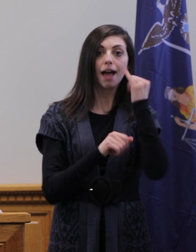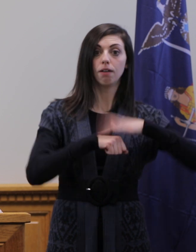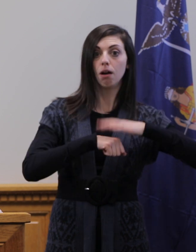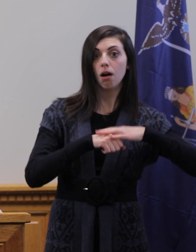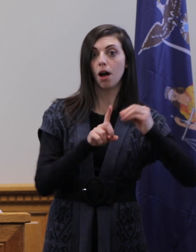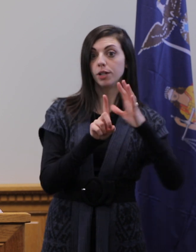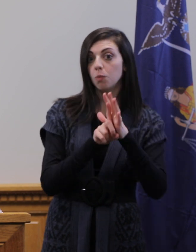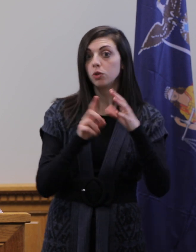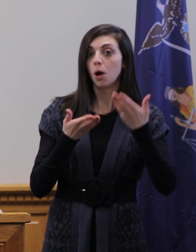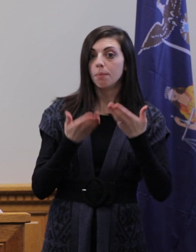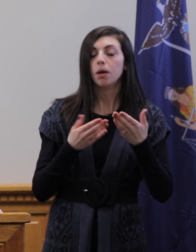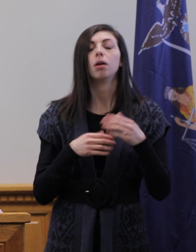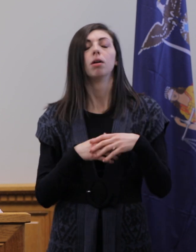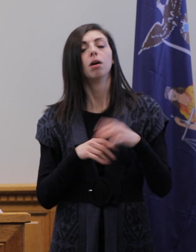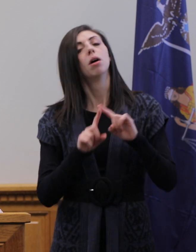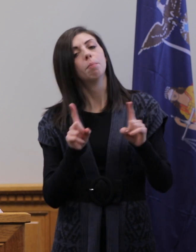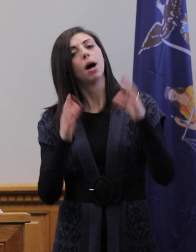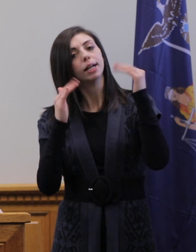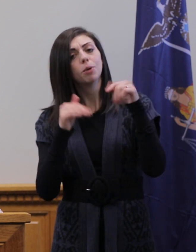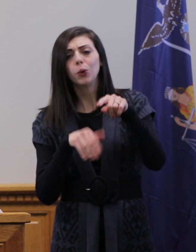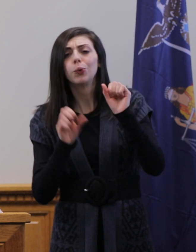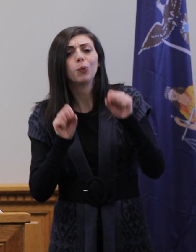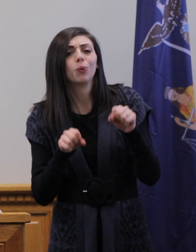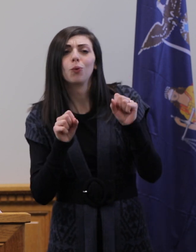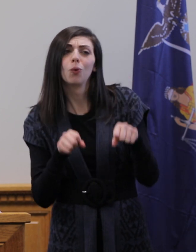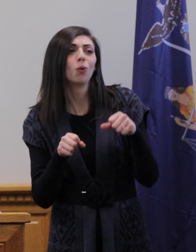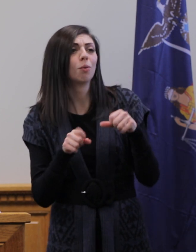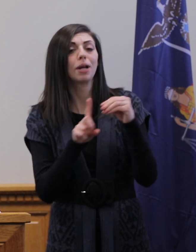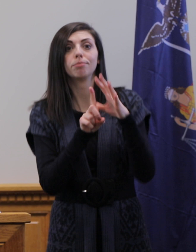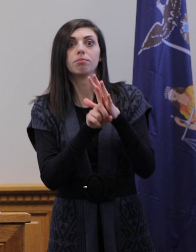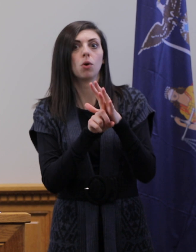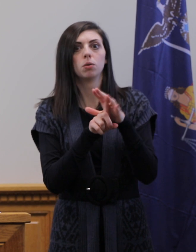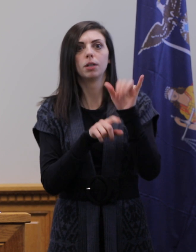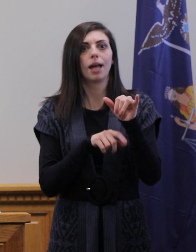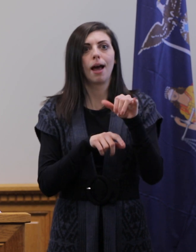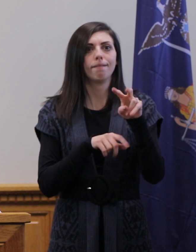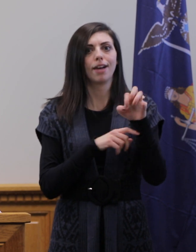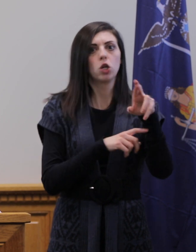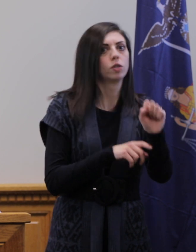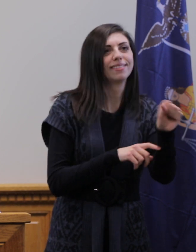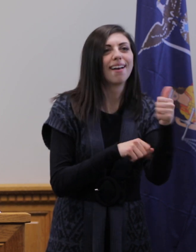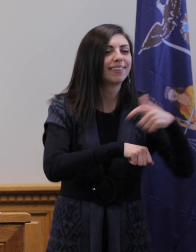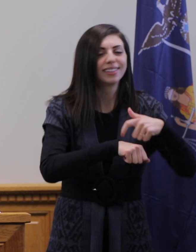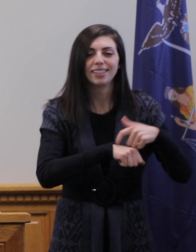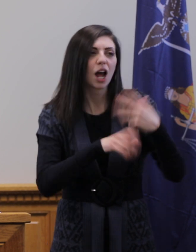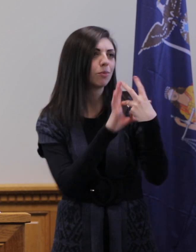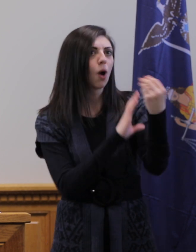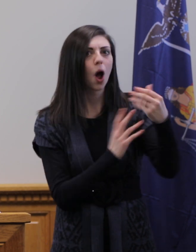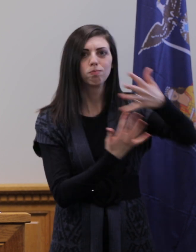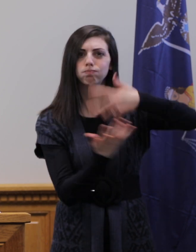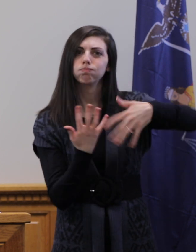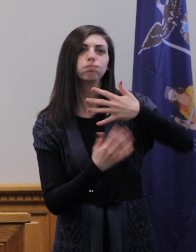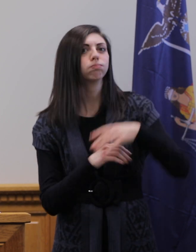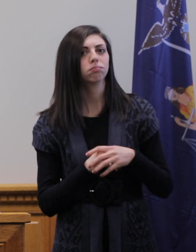but people should expect that they may be exposed to the virus anytime they are out in public. The Health Department's